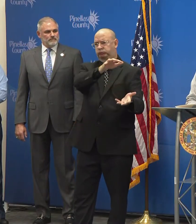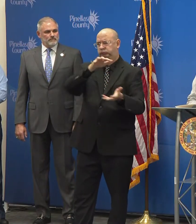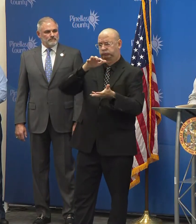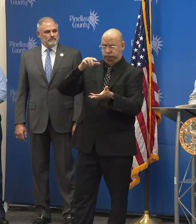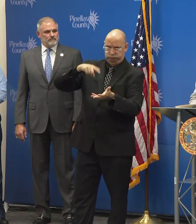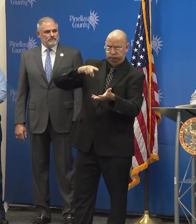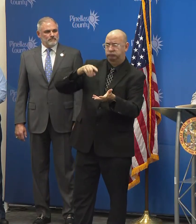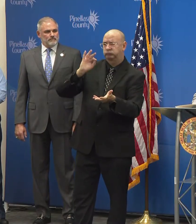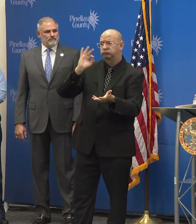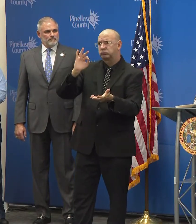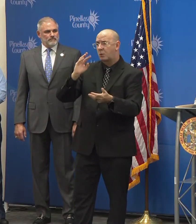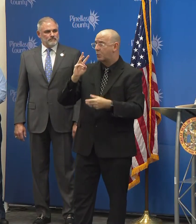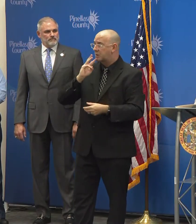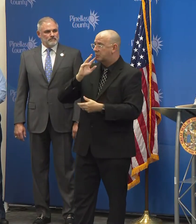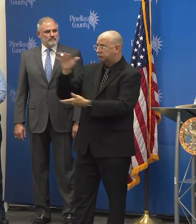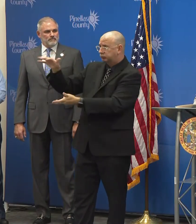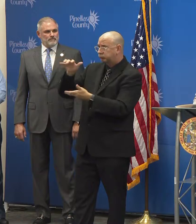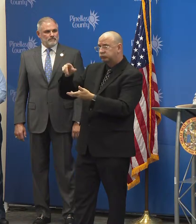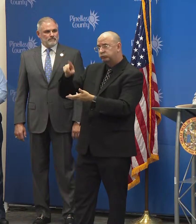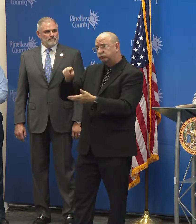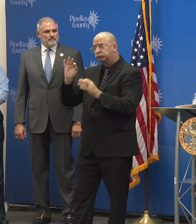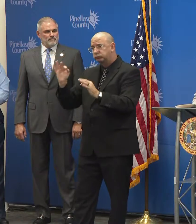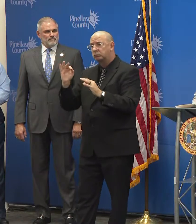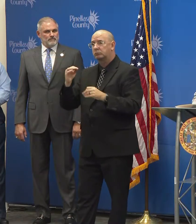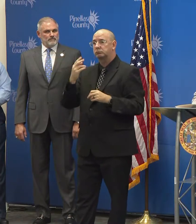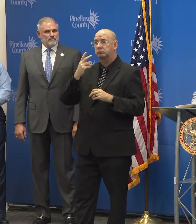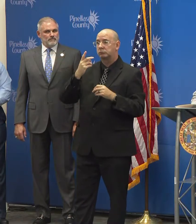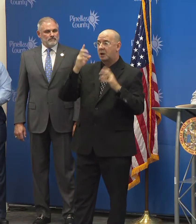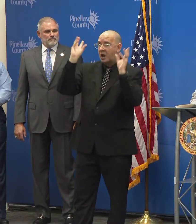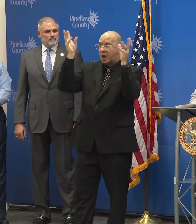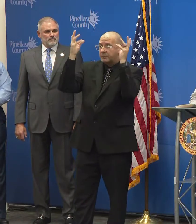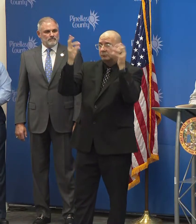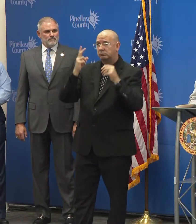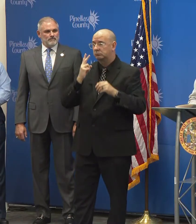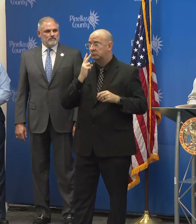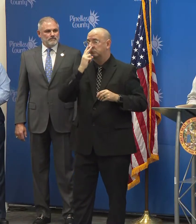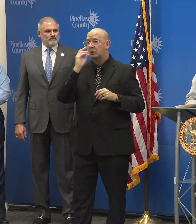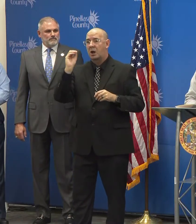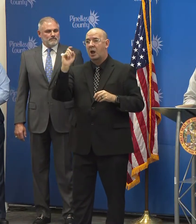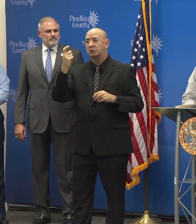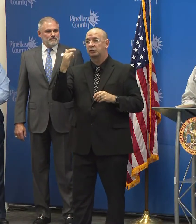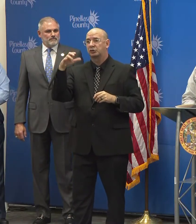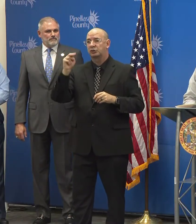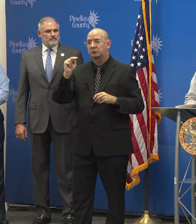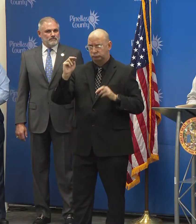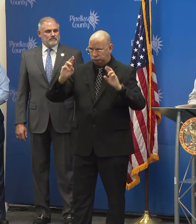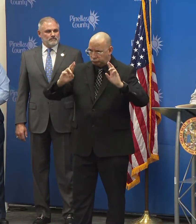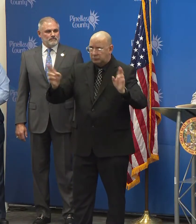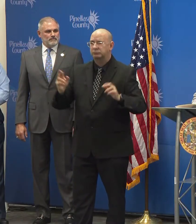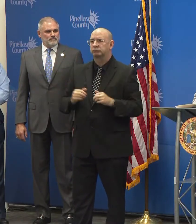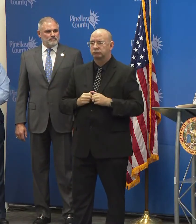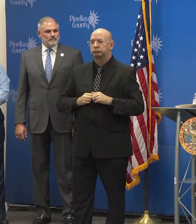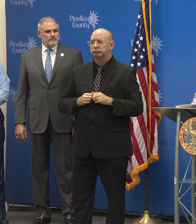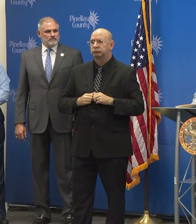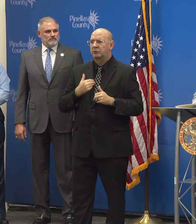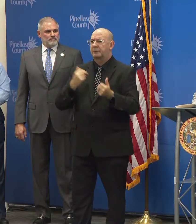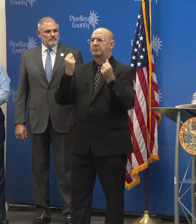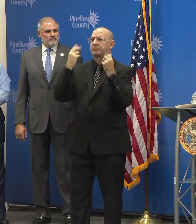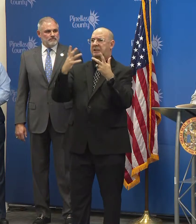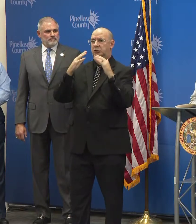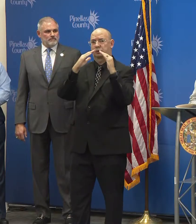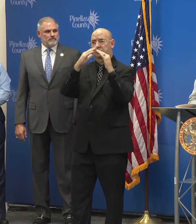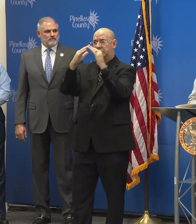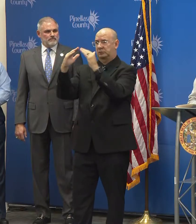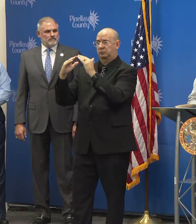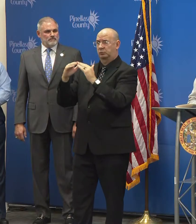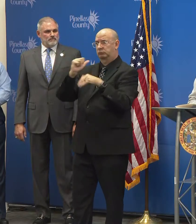oxygen, technical communications, and much, much more. We have deployed several hundred shelter